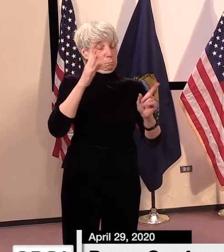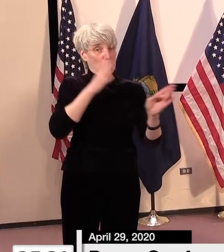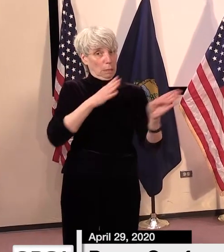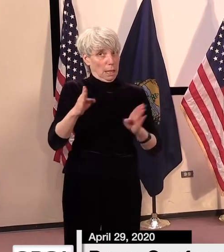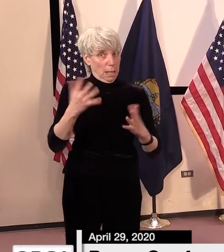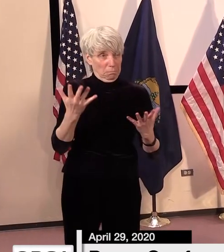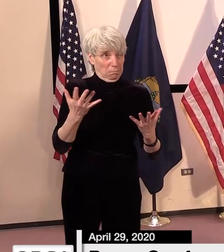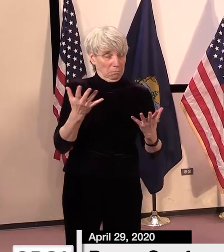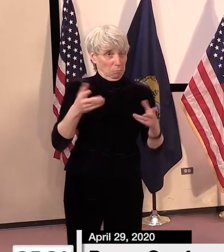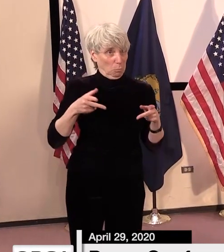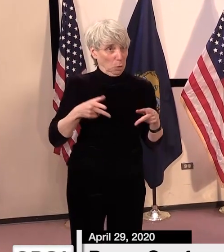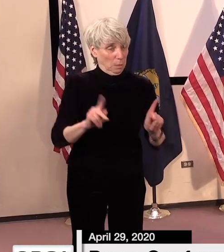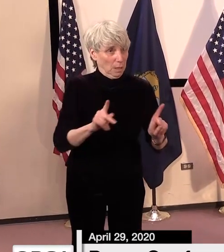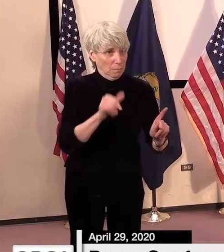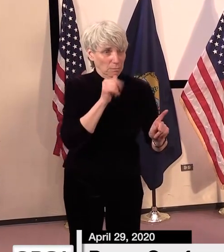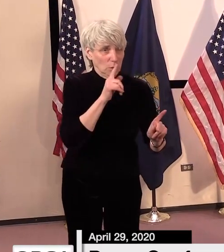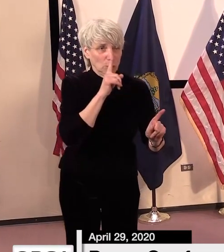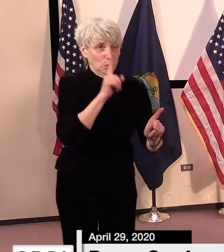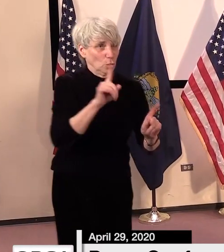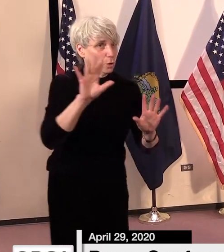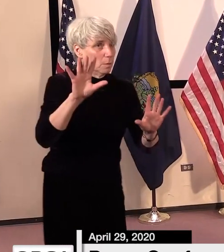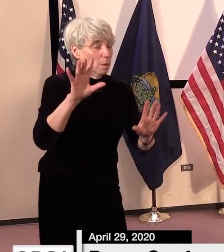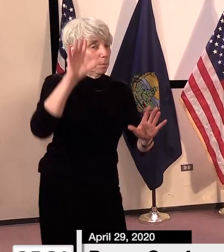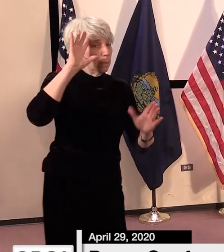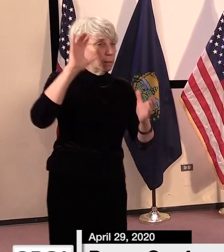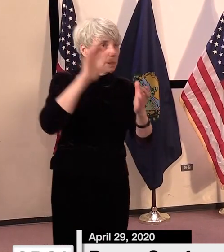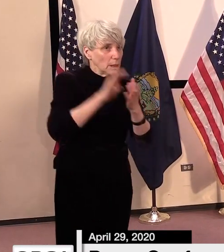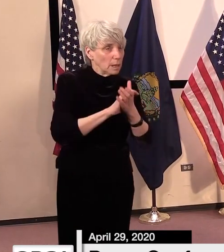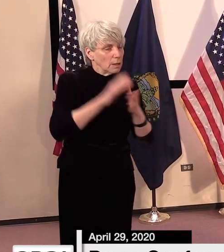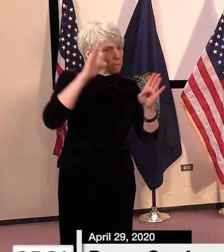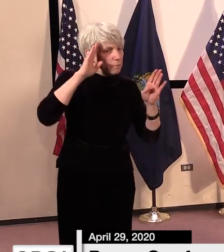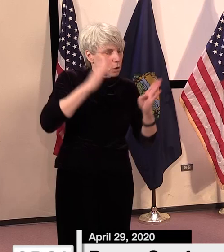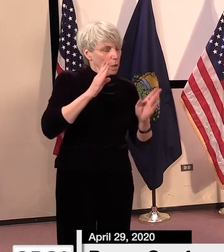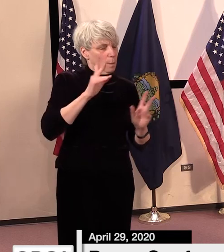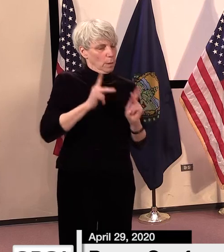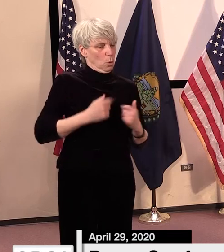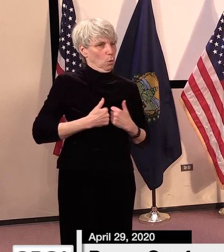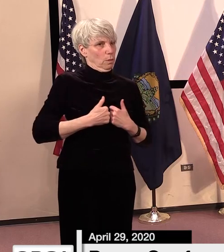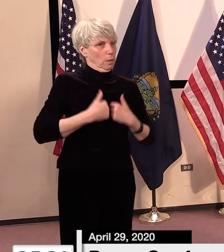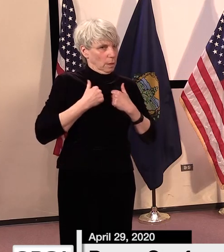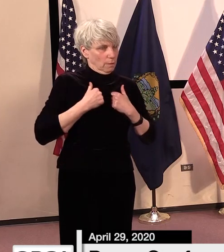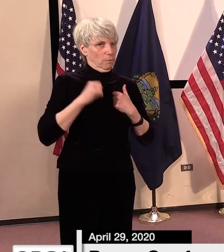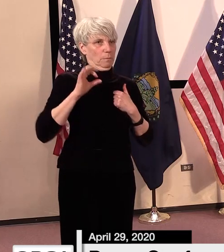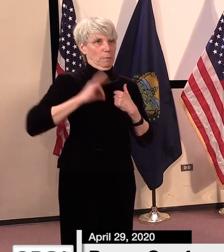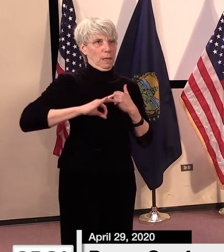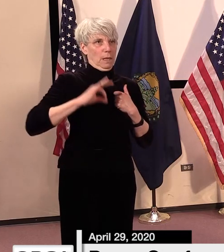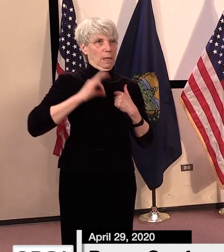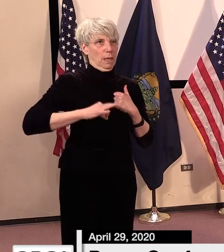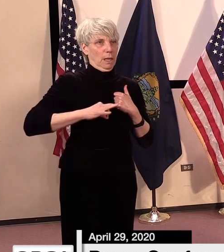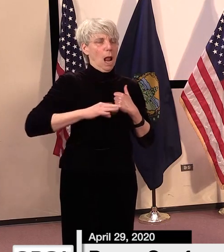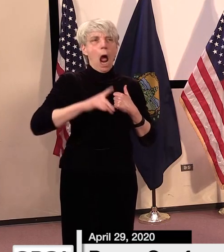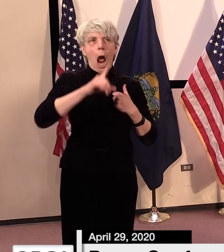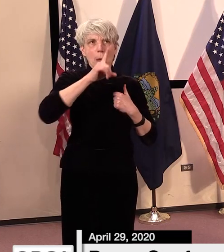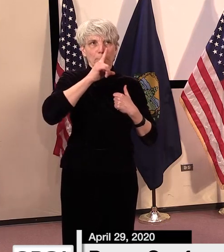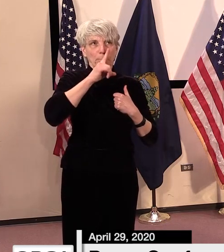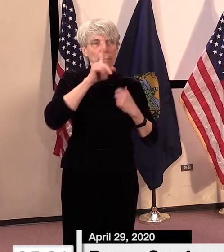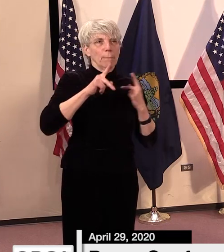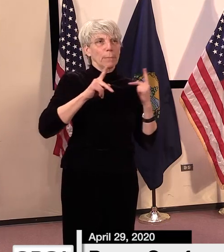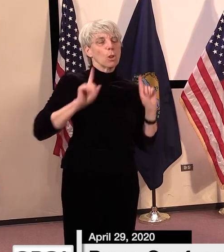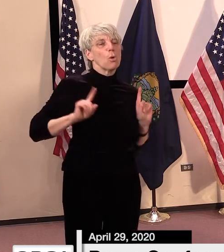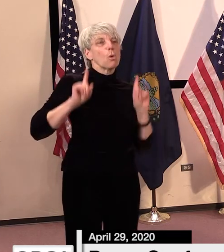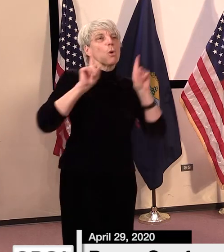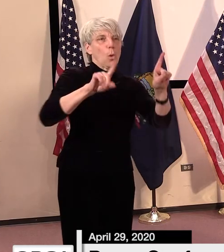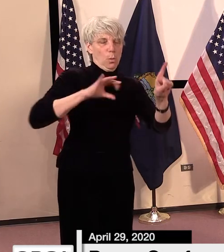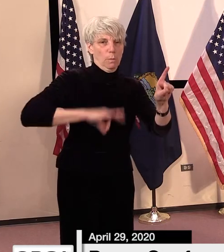even doable, but I think she's restricted most of this to residents only, not to anyone coming into the state. So how do